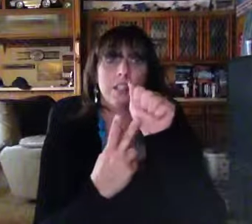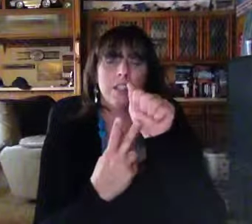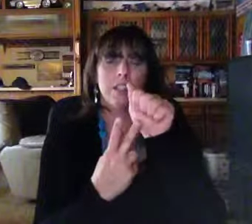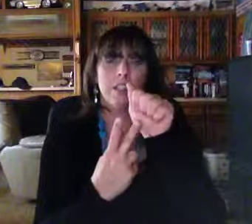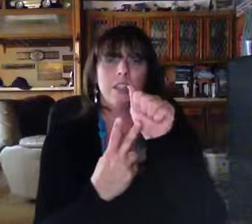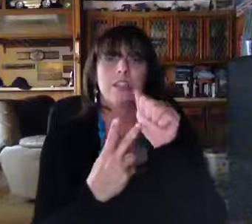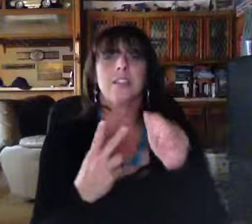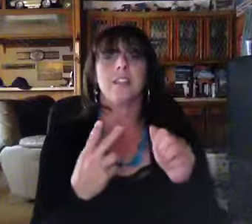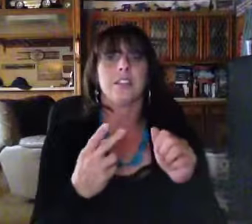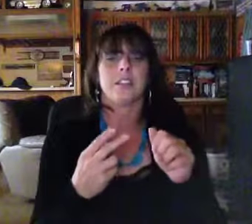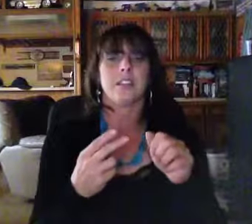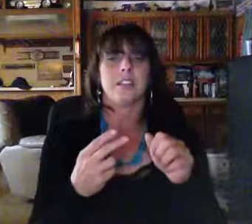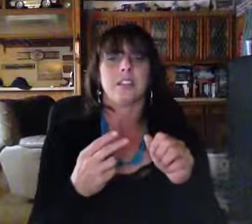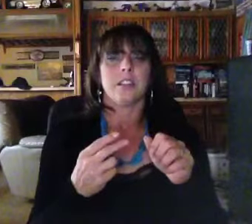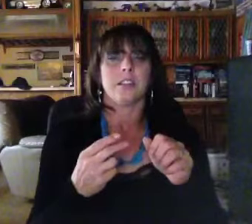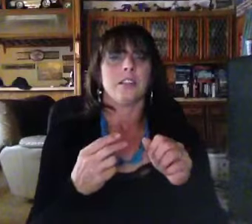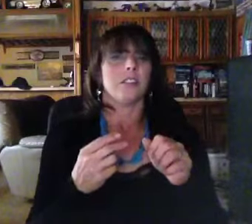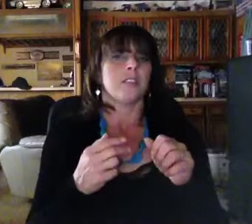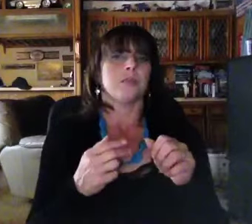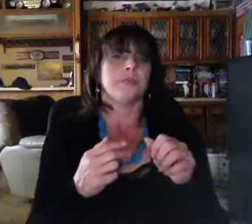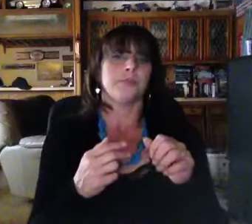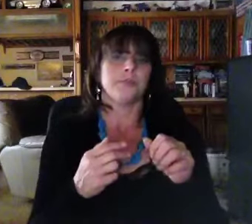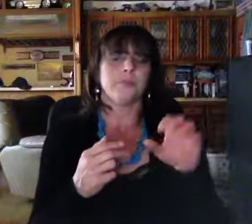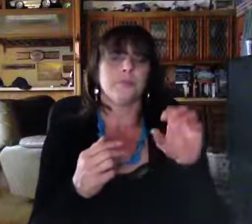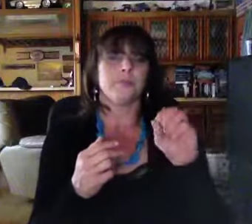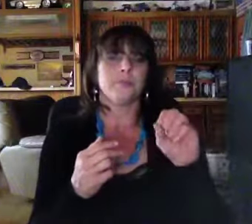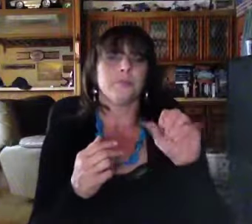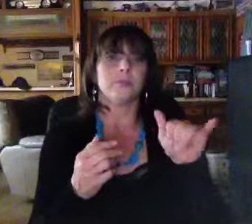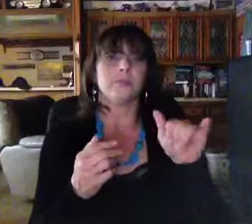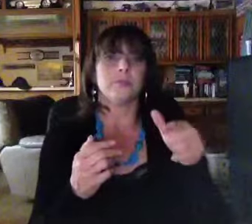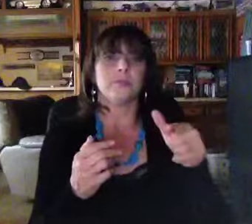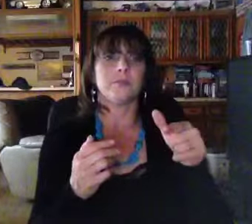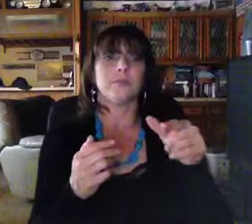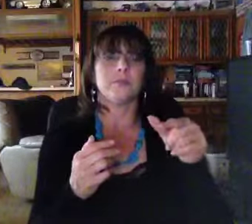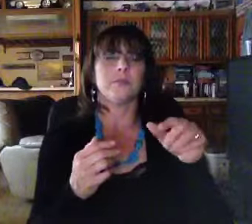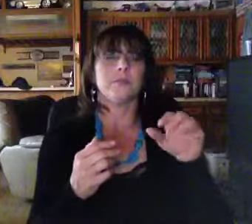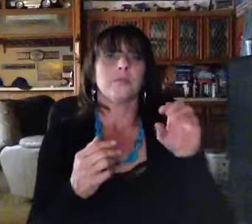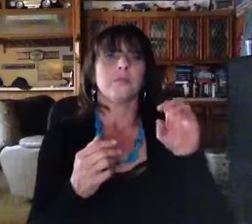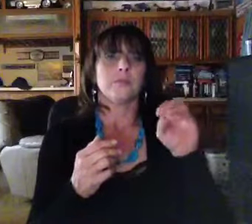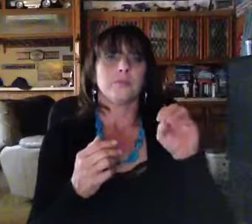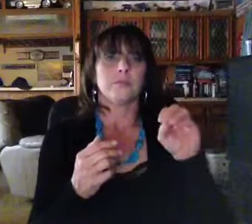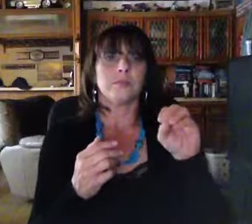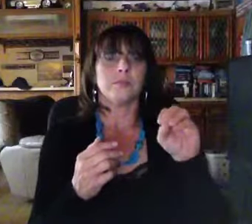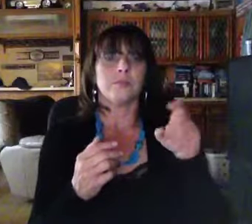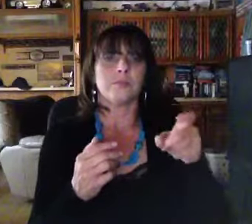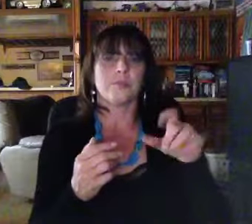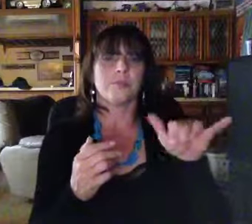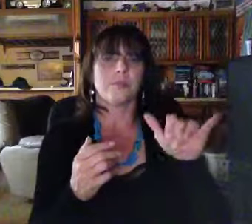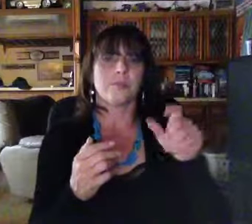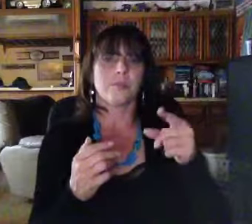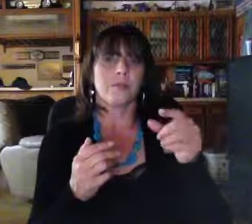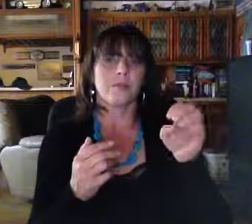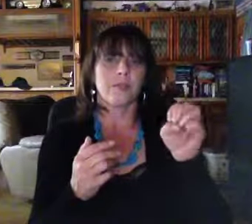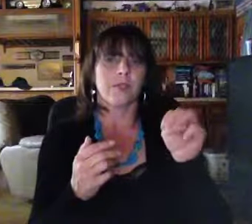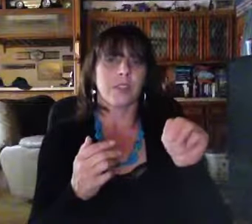it's N2. Chlorine gas is Cl2. Hydrogen gas is H2. Oxygen gas is O2. And